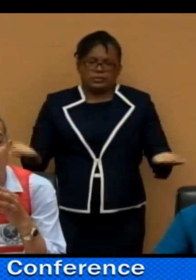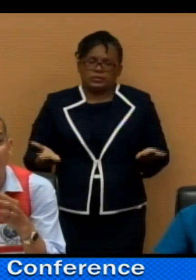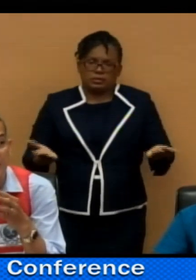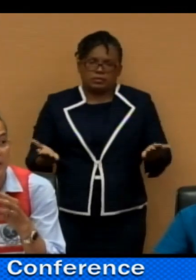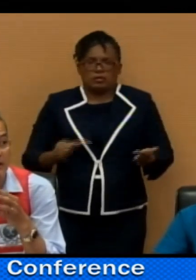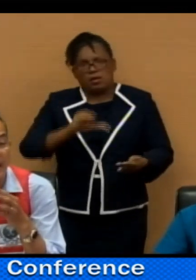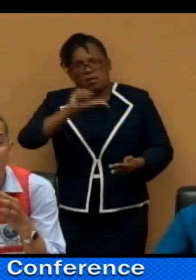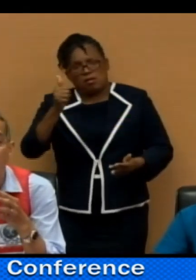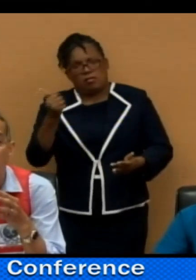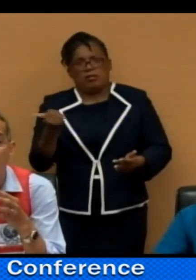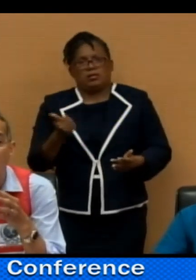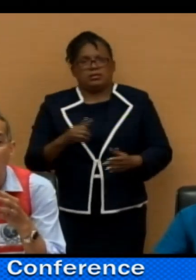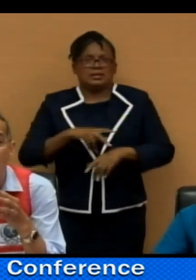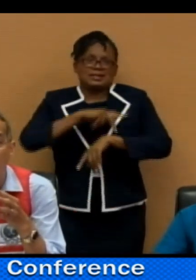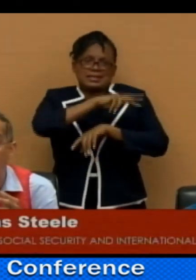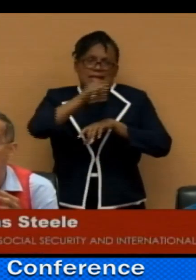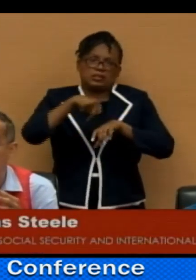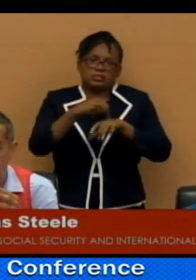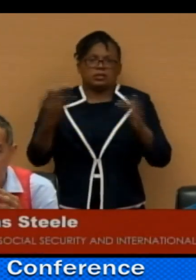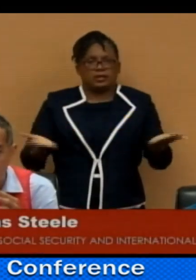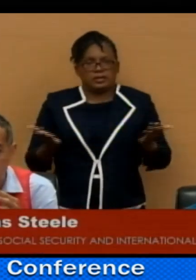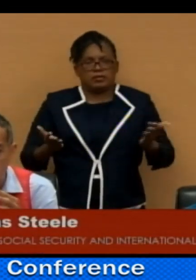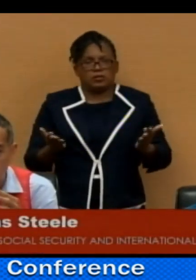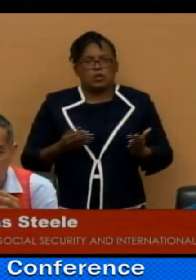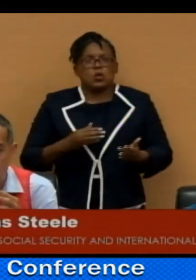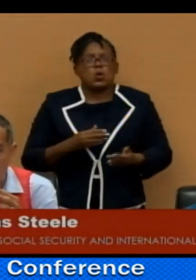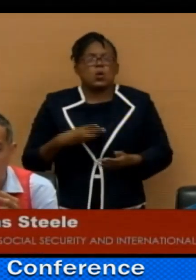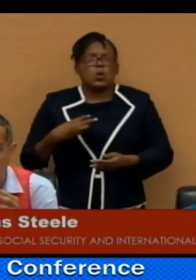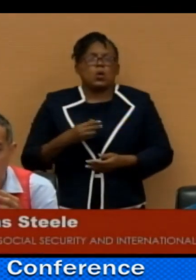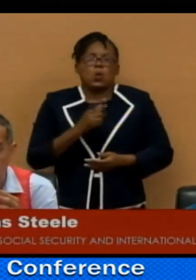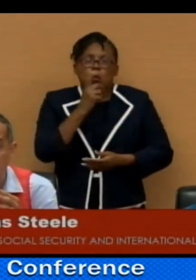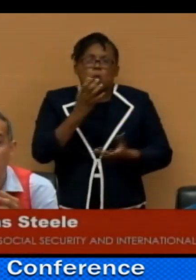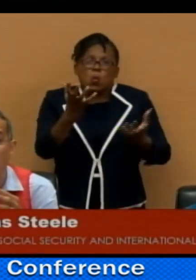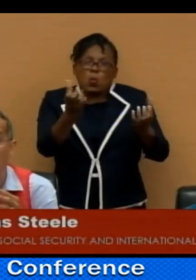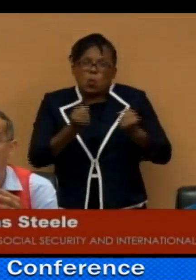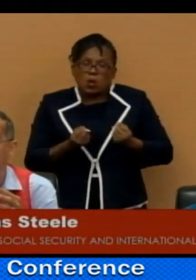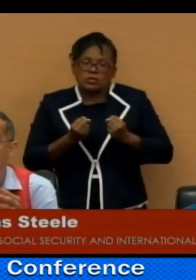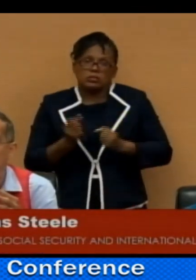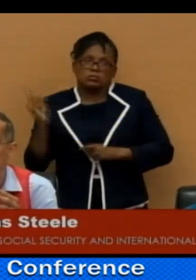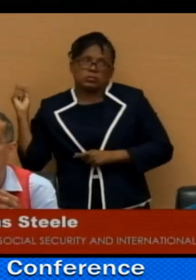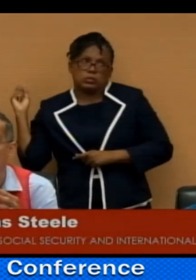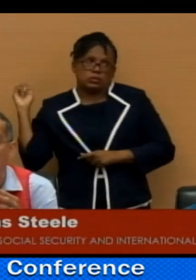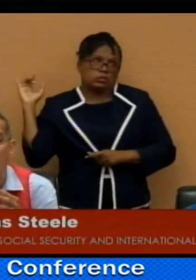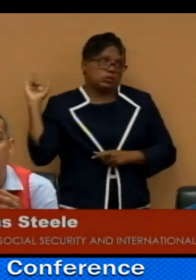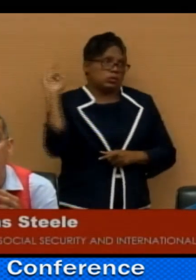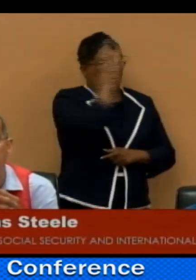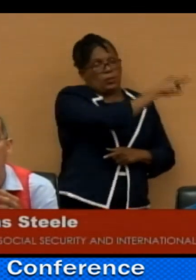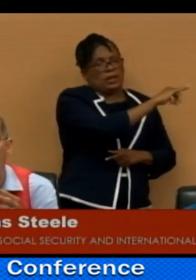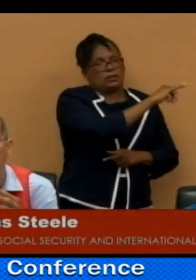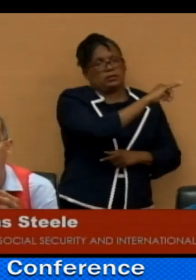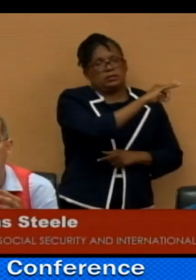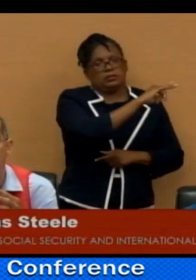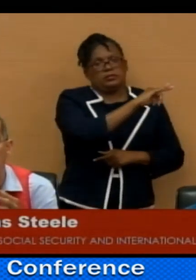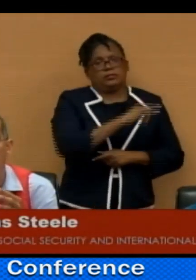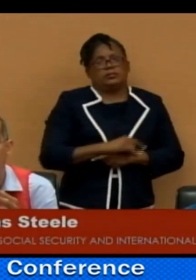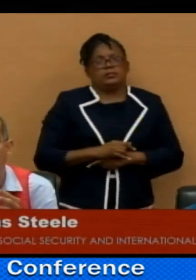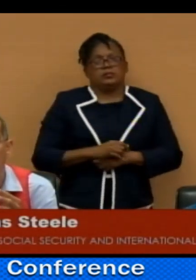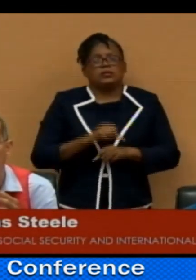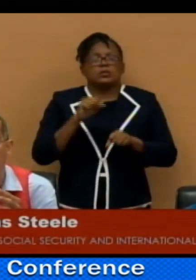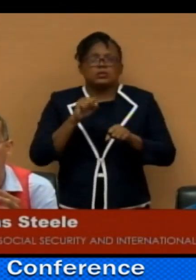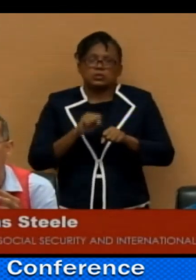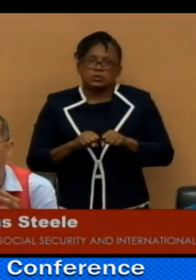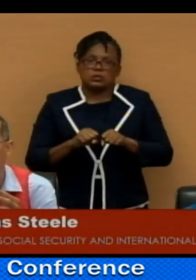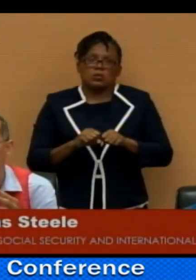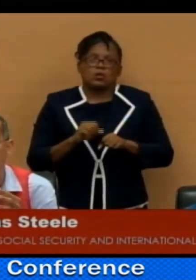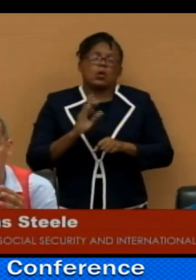foreign nationals here who desire to get off, and therefore will be less of a burden on this state, a medical